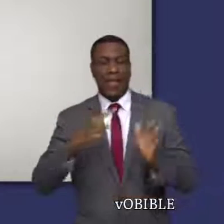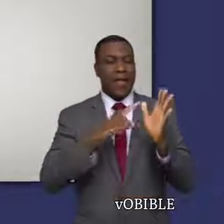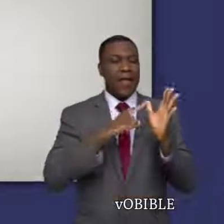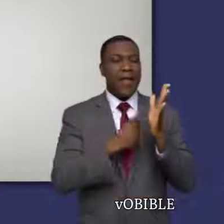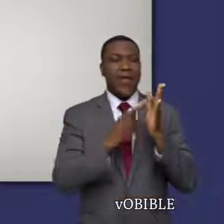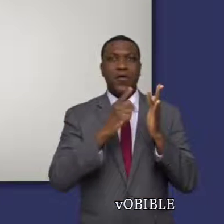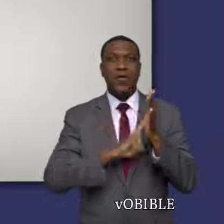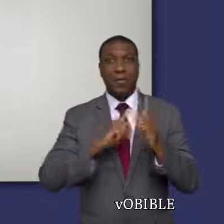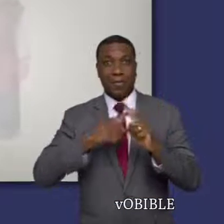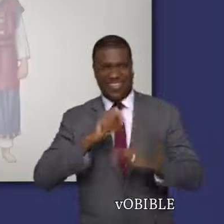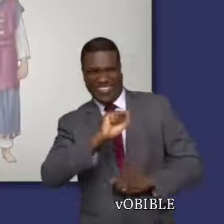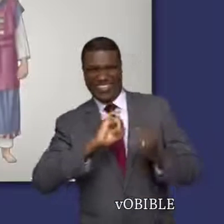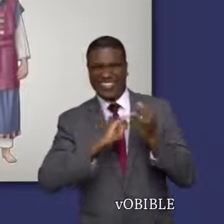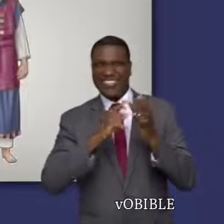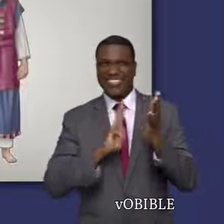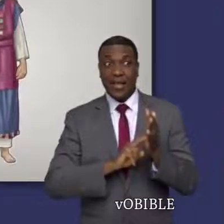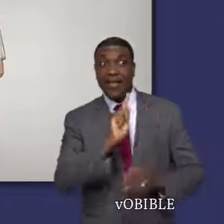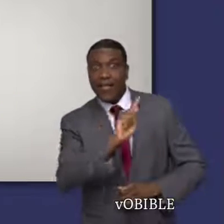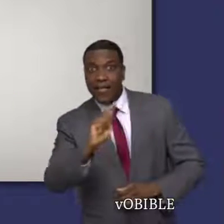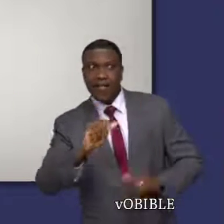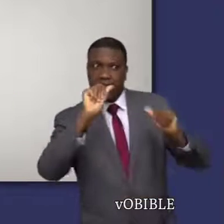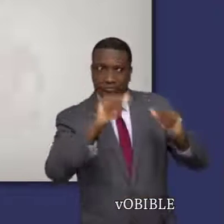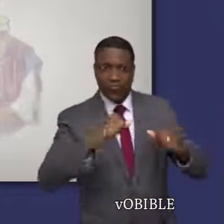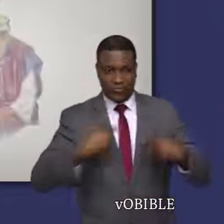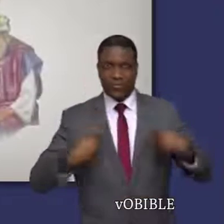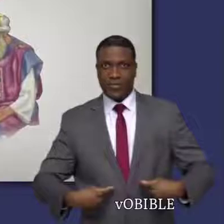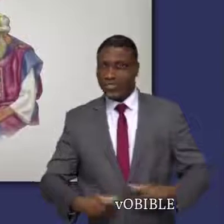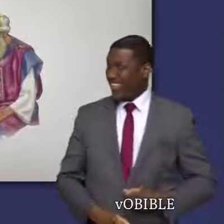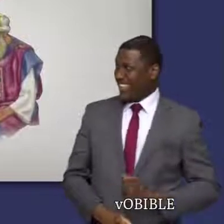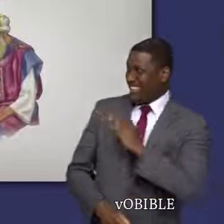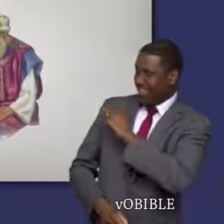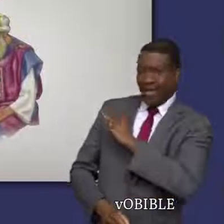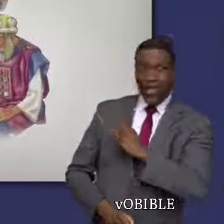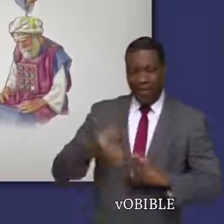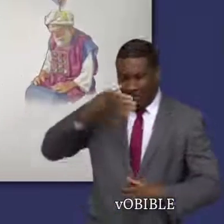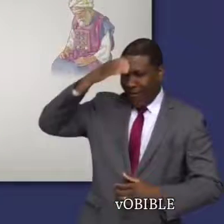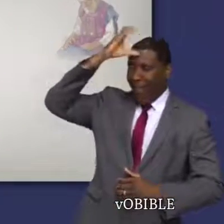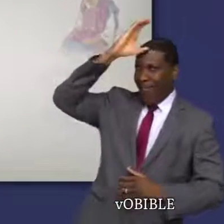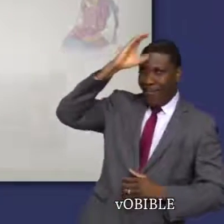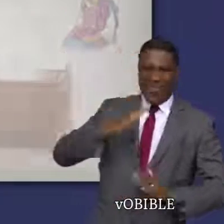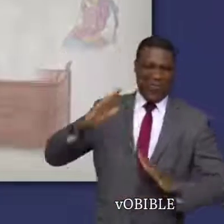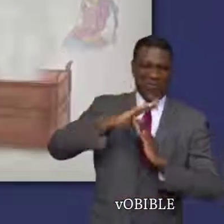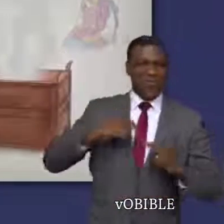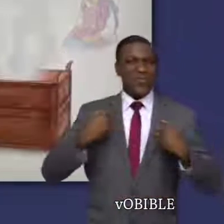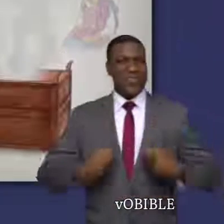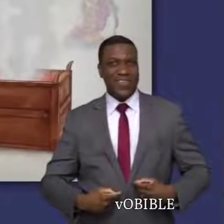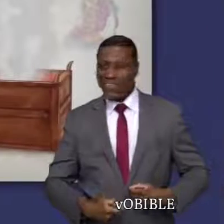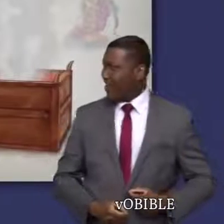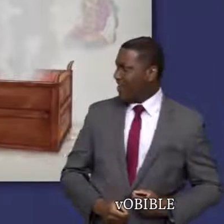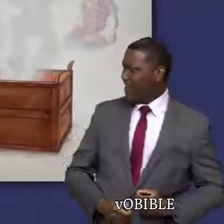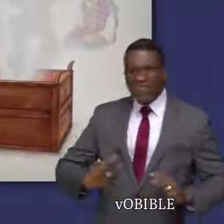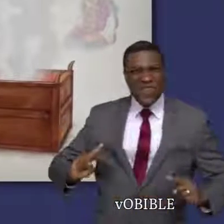Chapters 8 and 9 cover the installation of the priesthood, the anointing of Aaron as high priest, and Aaron's